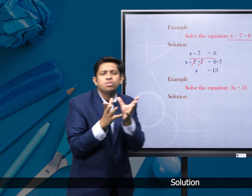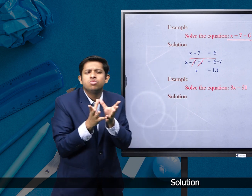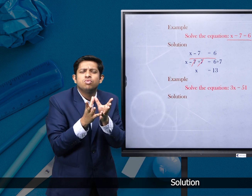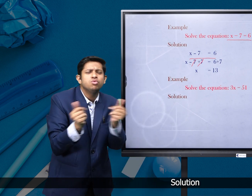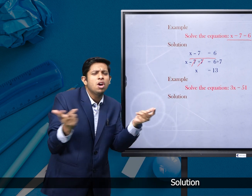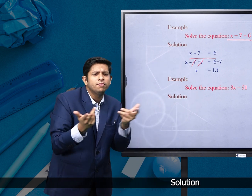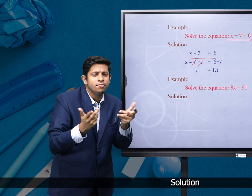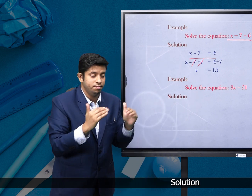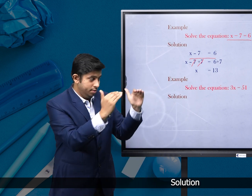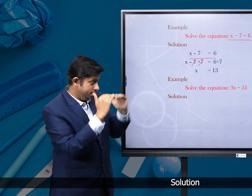Solution.